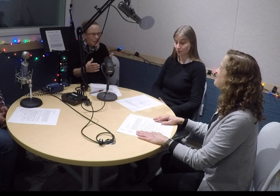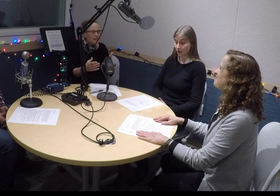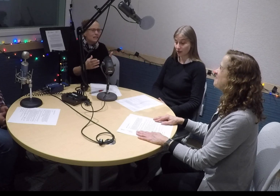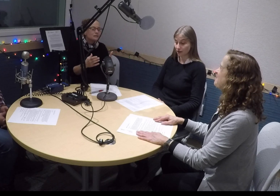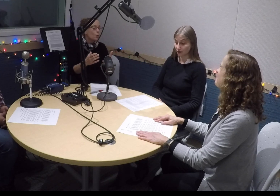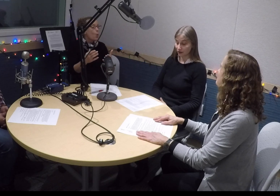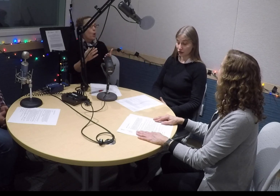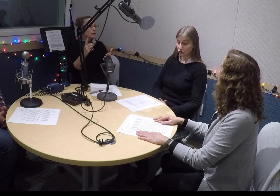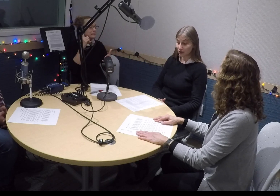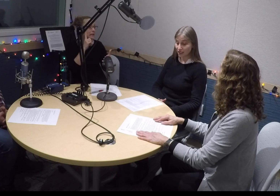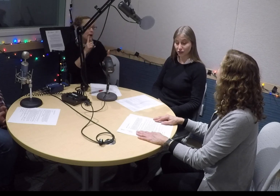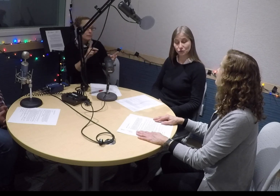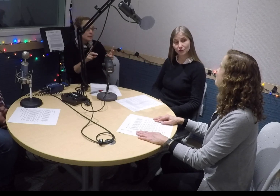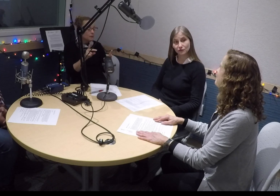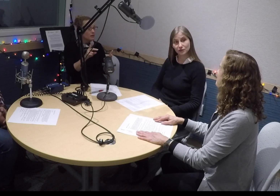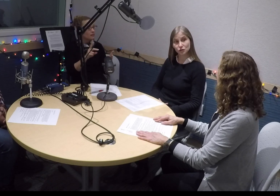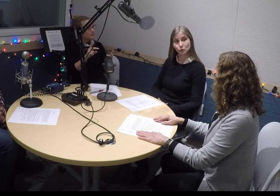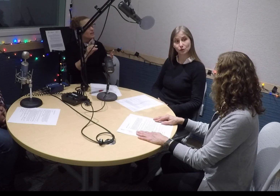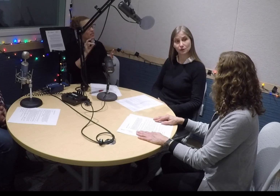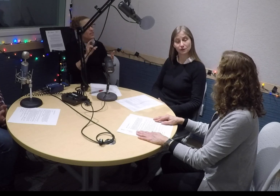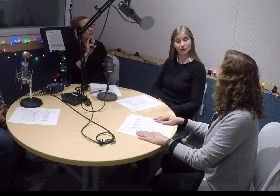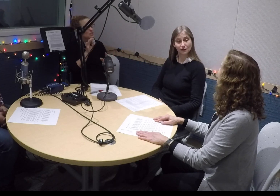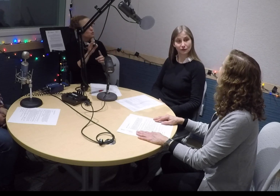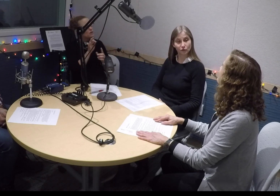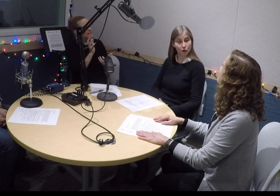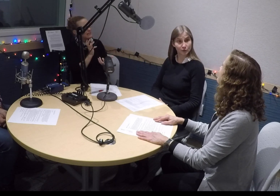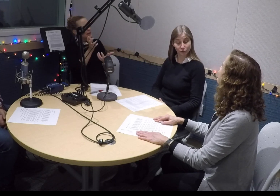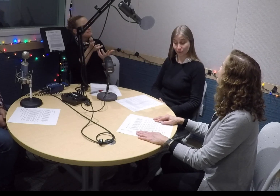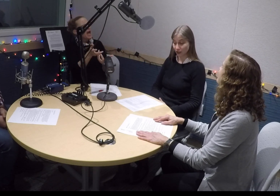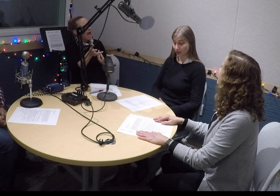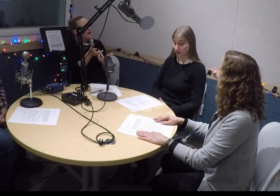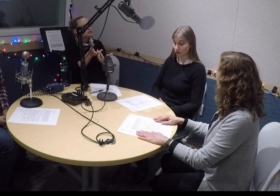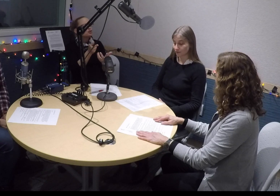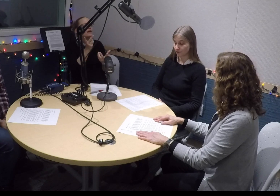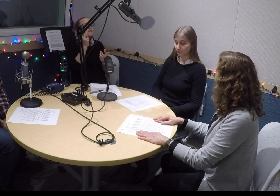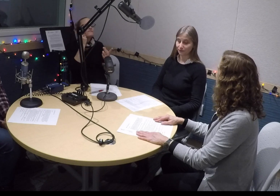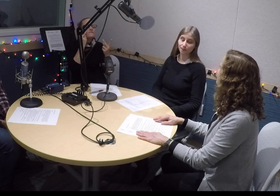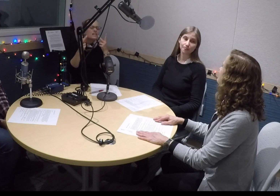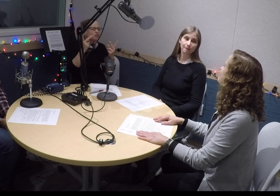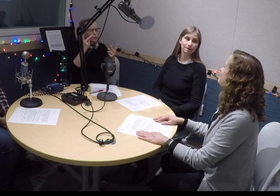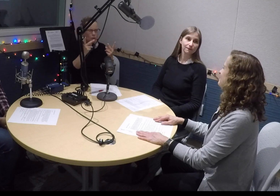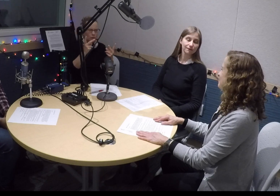maybe unique to a visual form of communication?